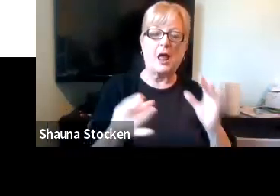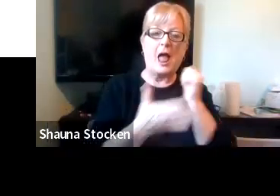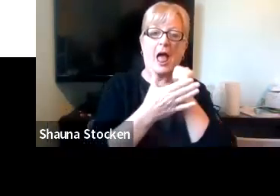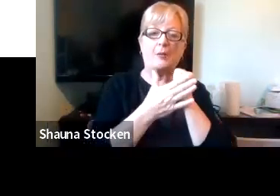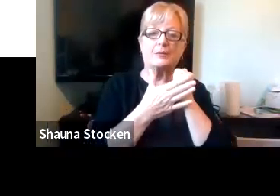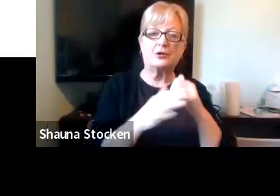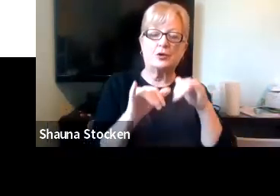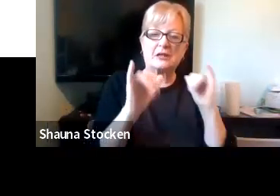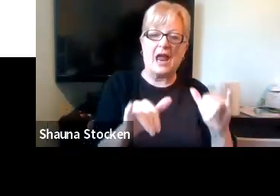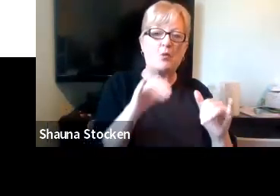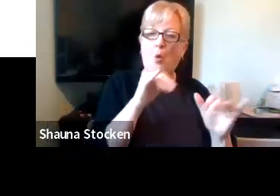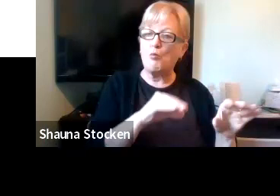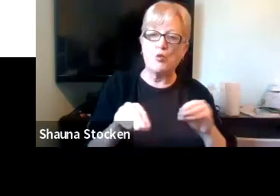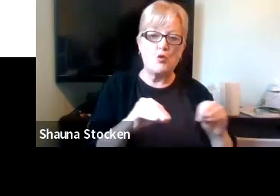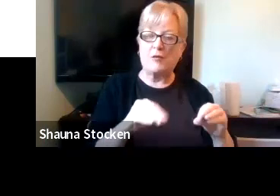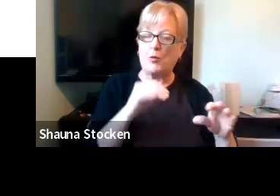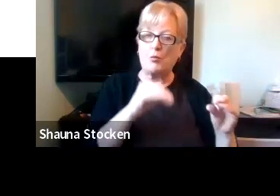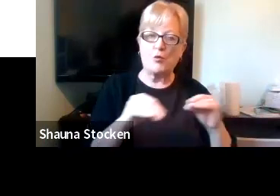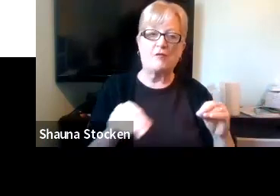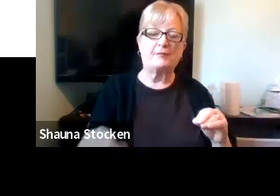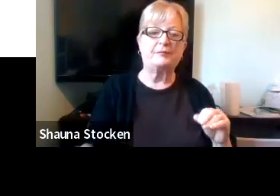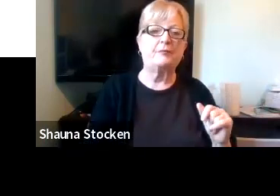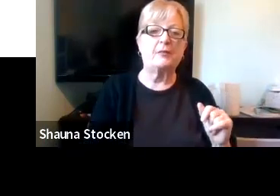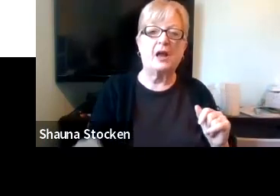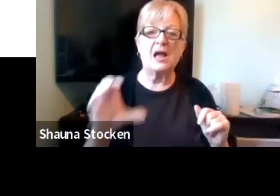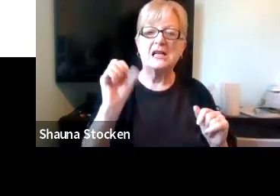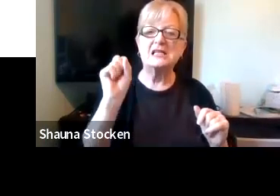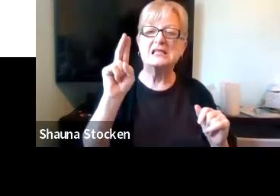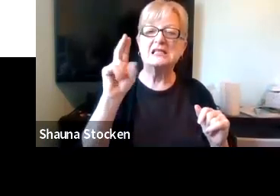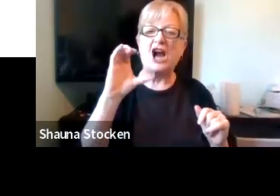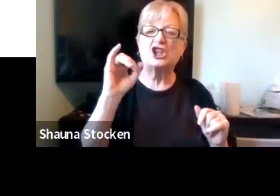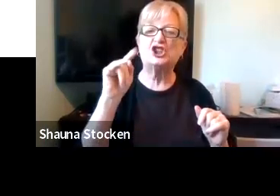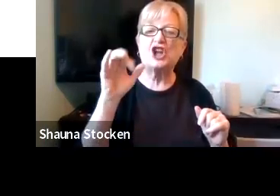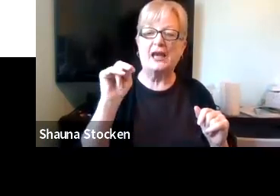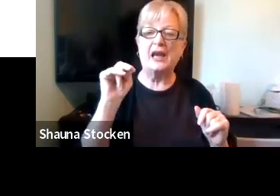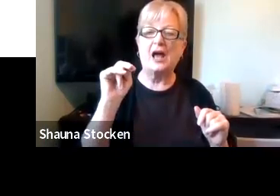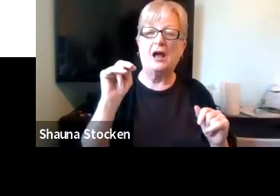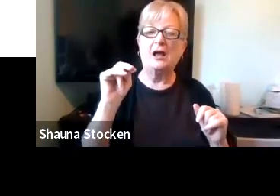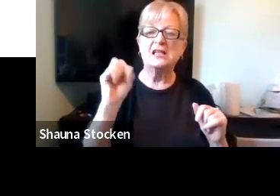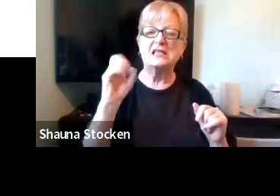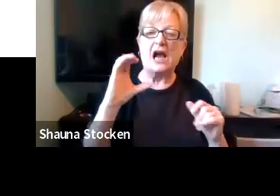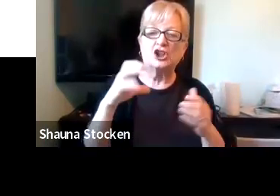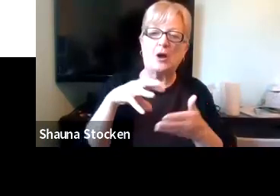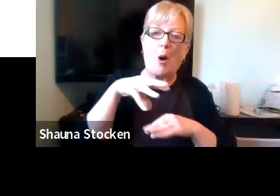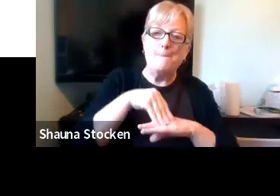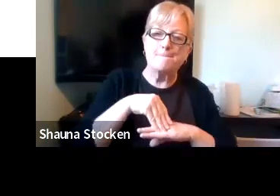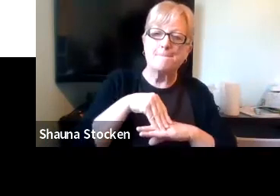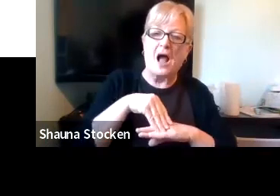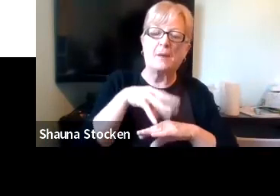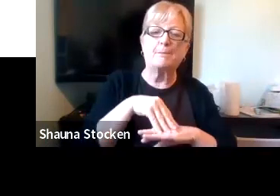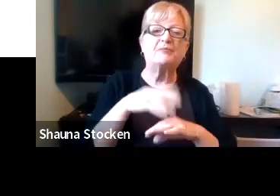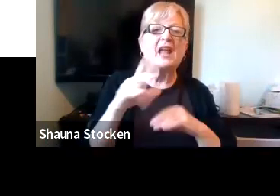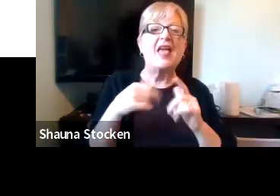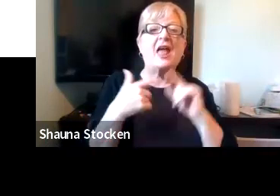stay put on the counter. A little added safety measure, I think. And then this particular cutting board has a metal